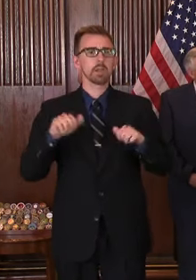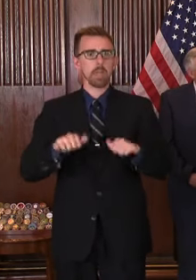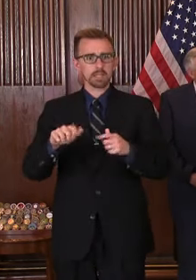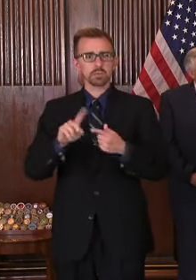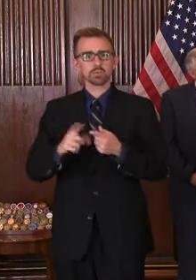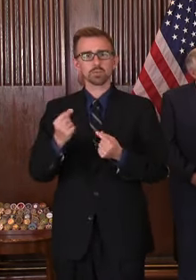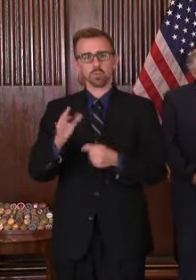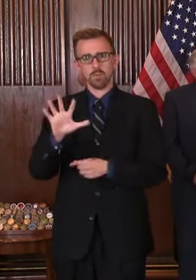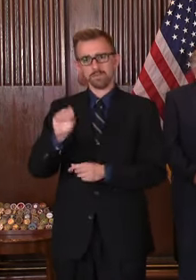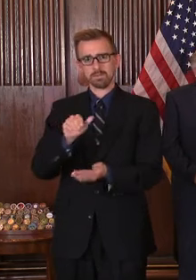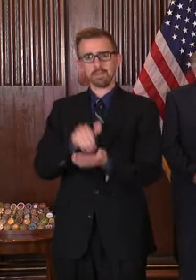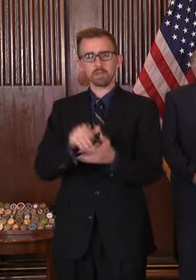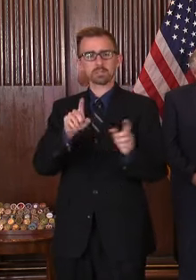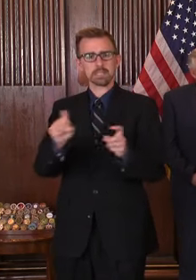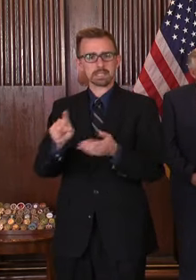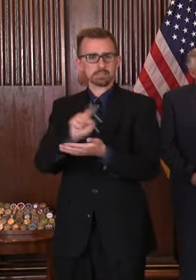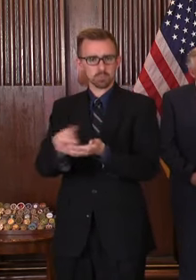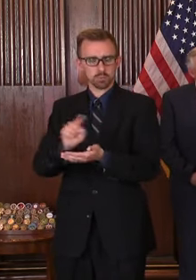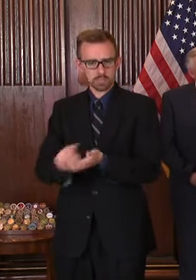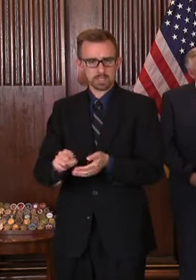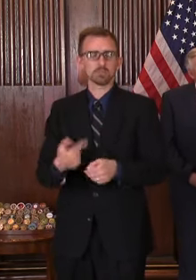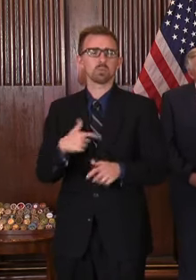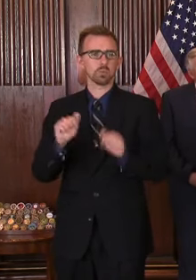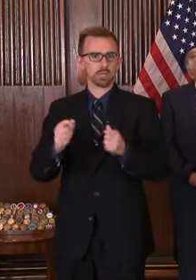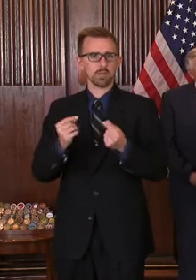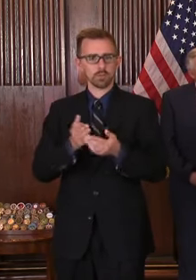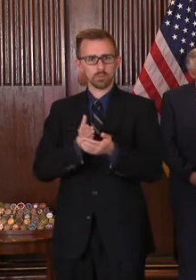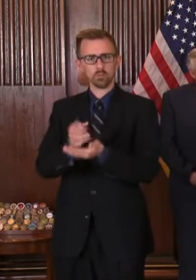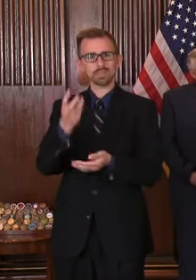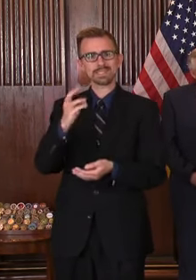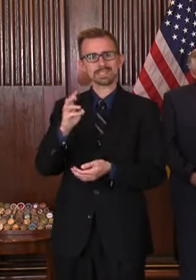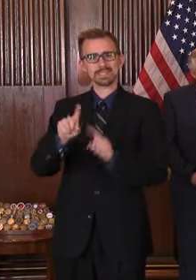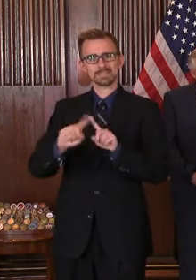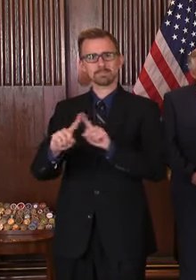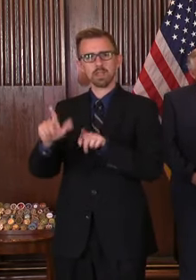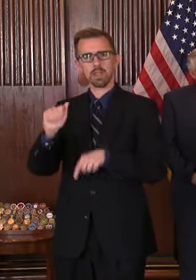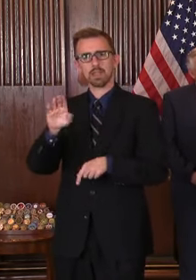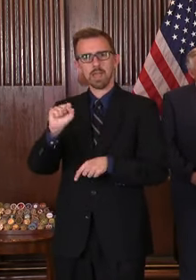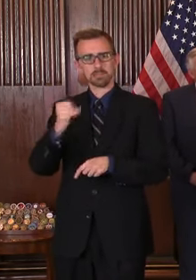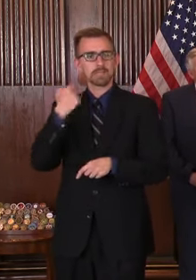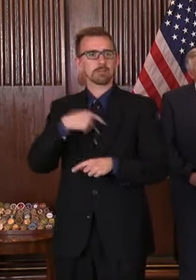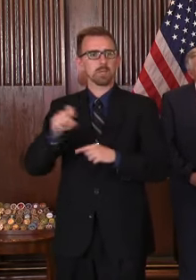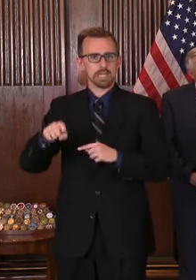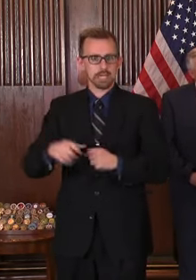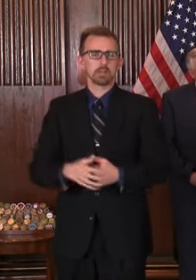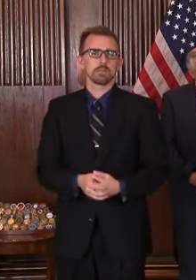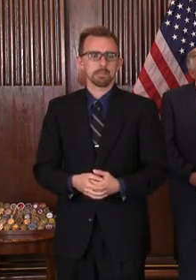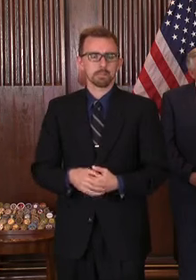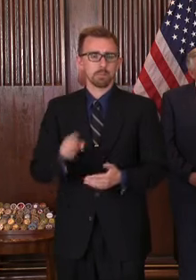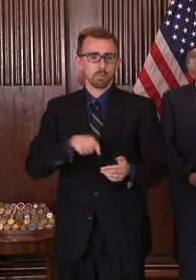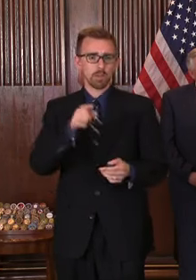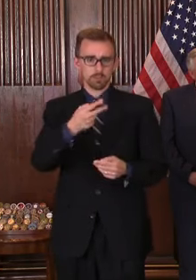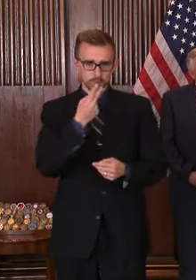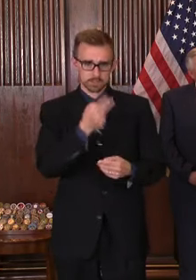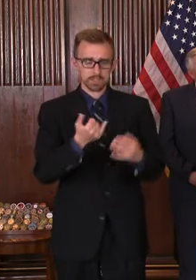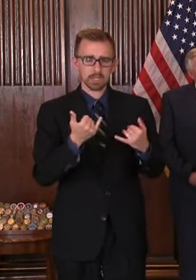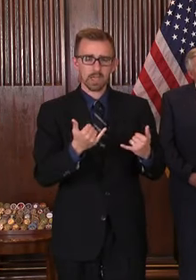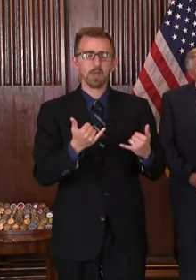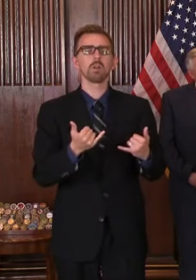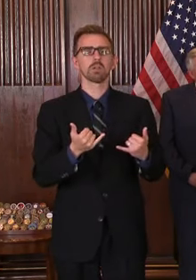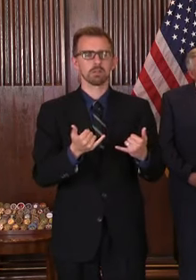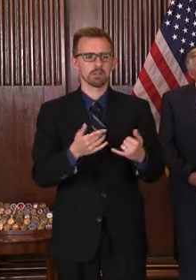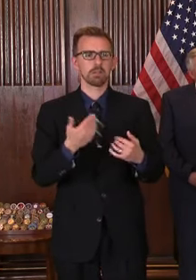do 50,000 tests a week. We can do that through our 16 labs if we needed to do that. What you're seeing is you're